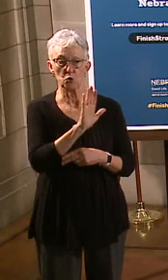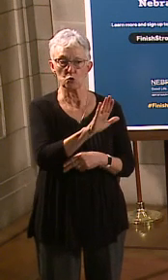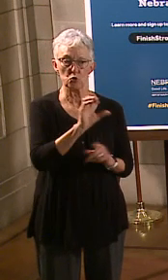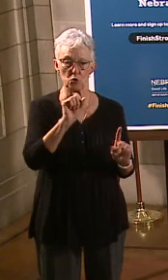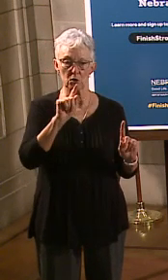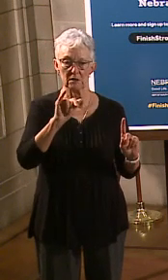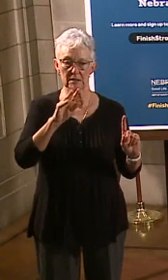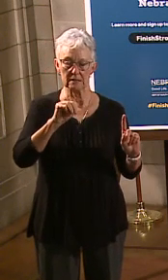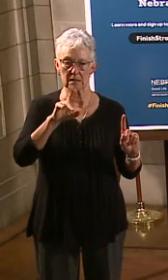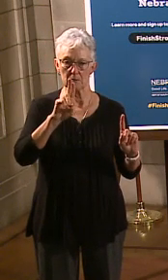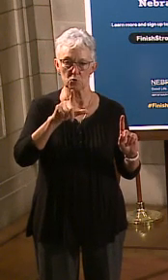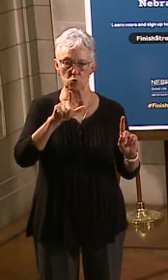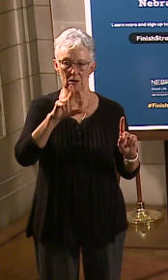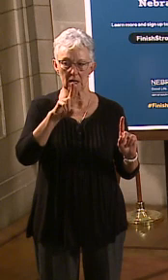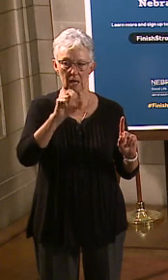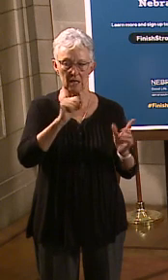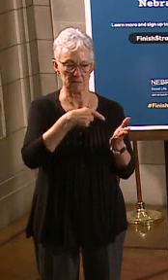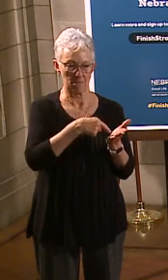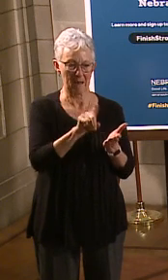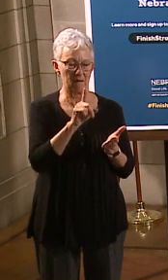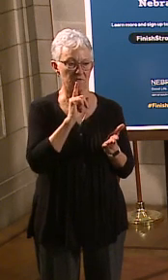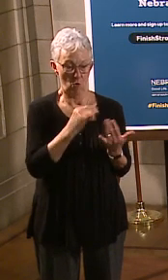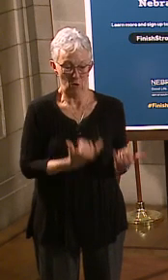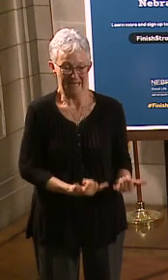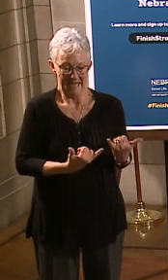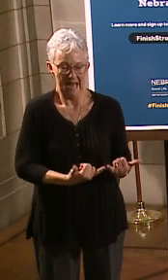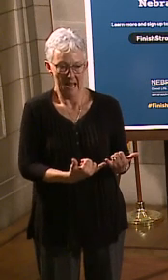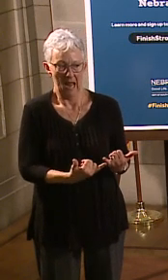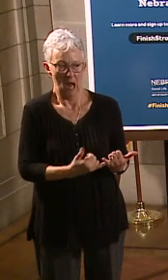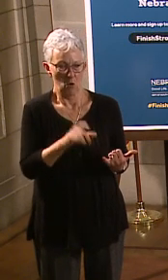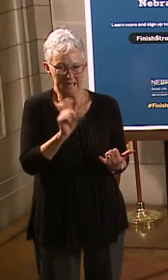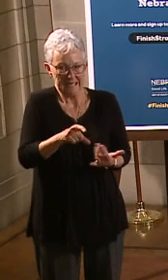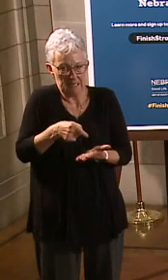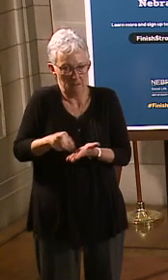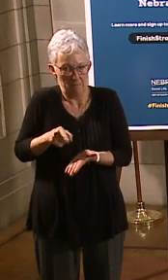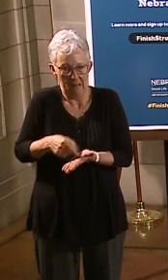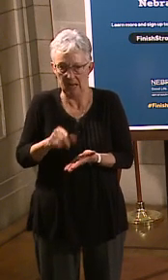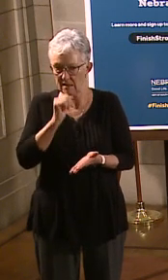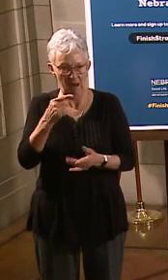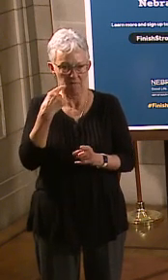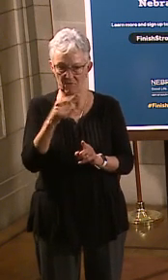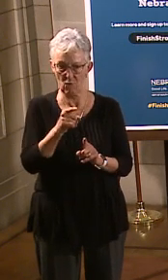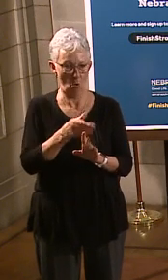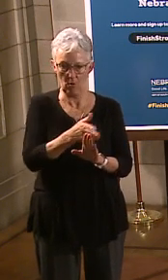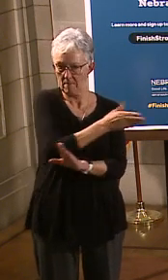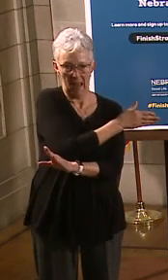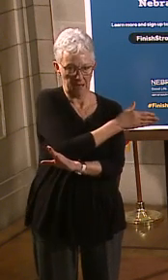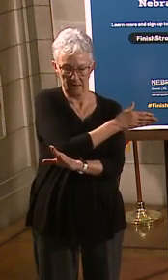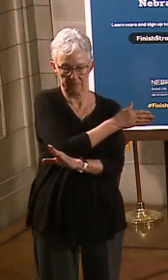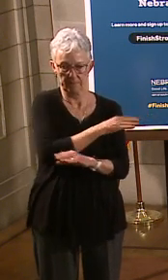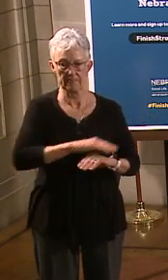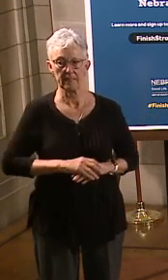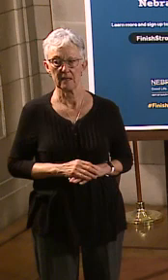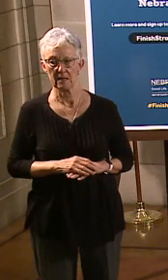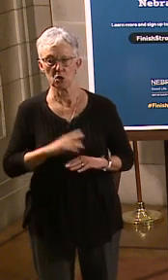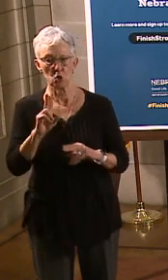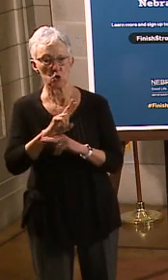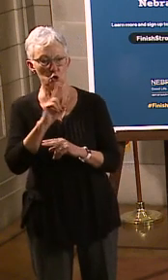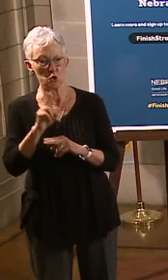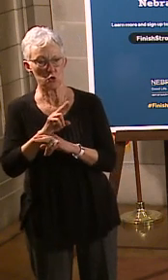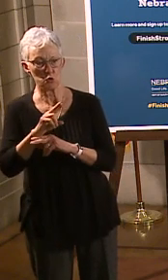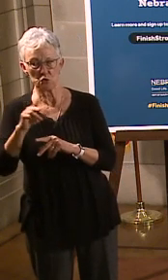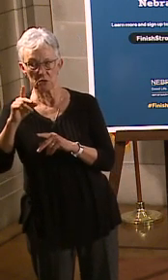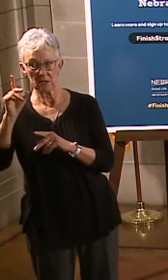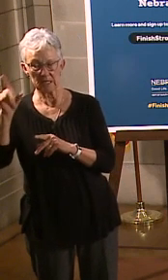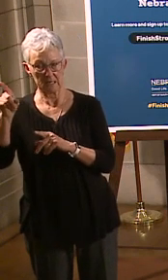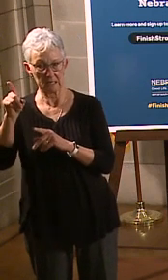current needs, not for your old debts. Using rent and utility assistance for exactly that, for your back rent, for your utilities, and for your future